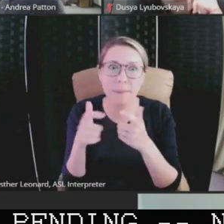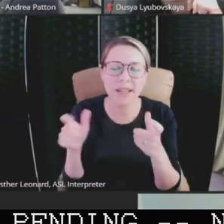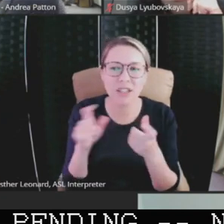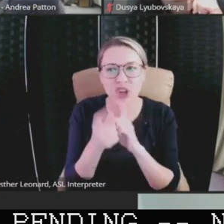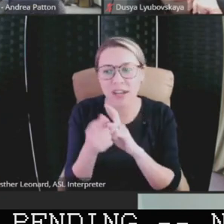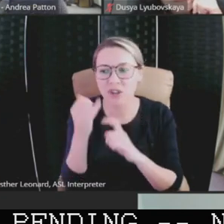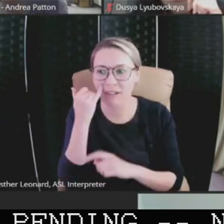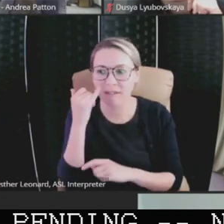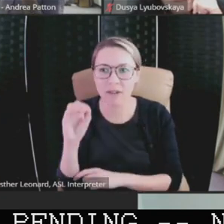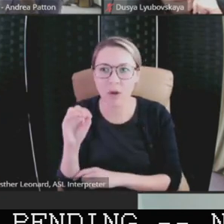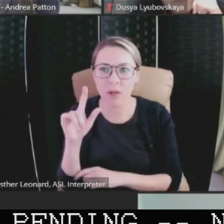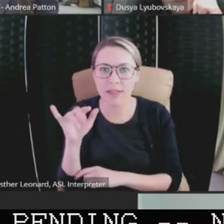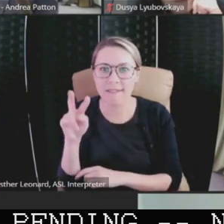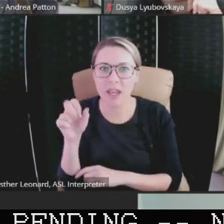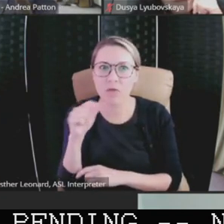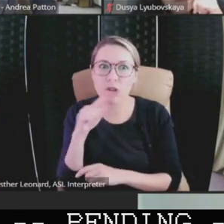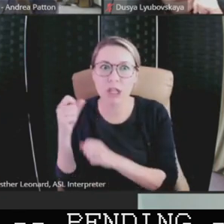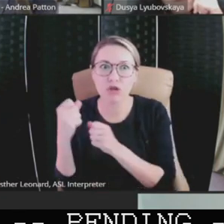concerns.